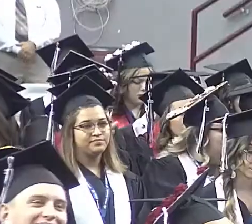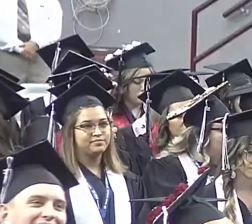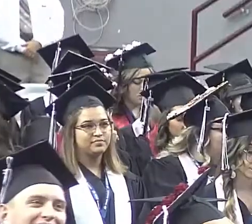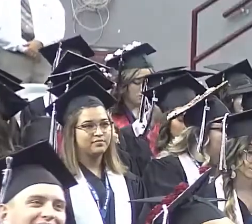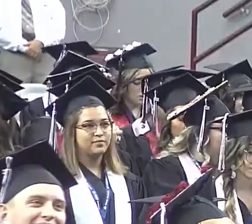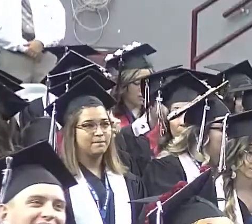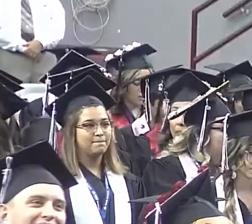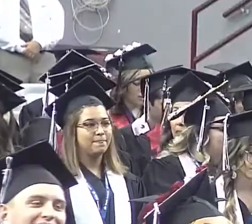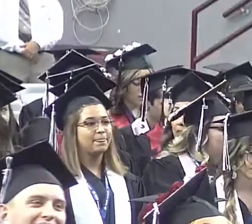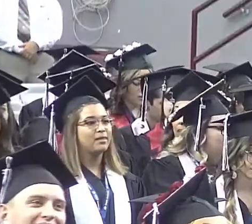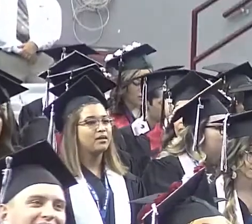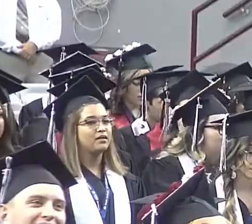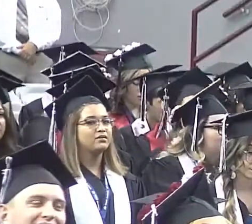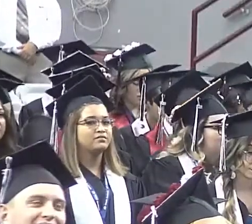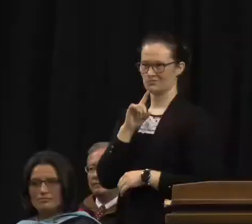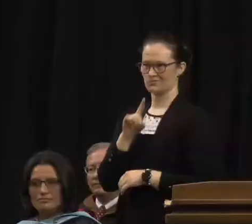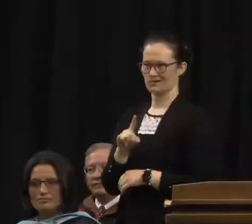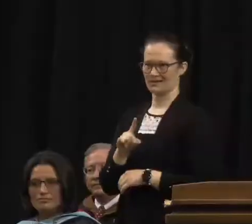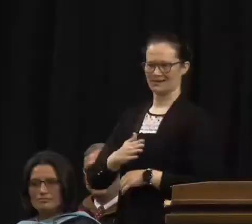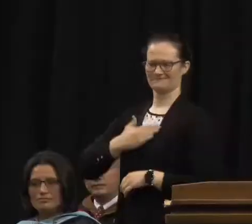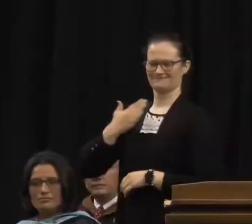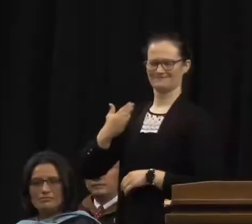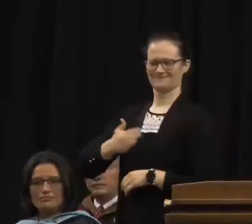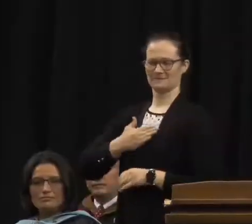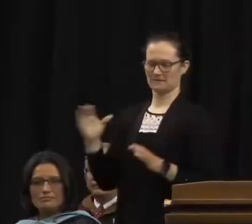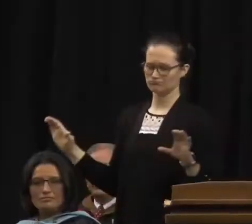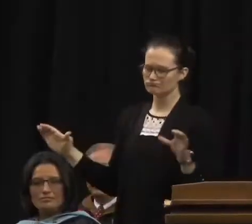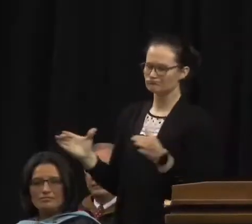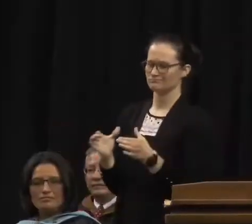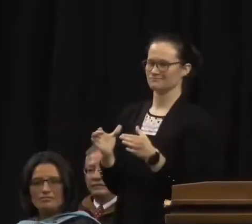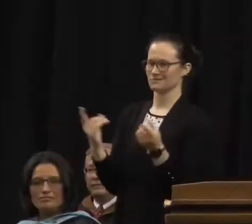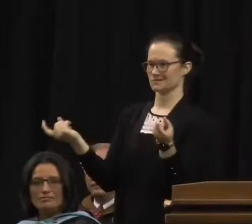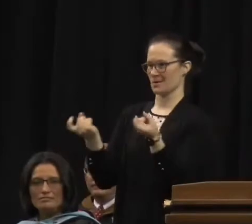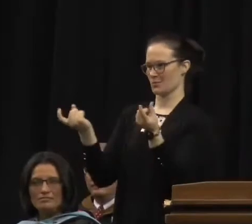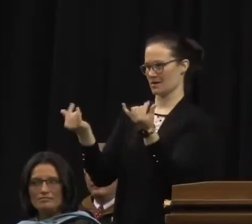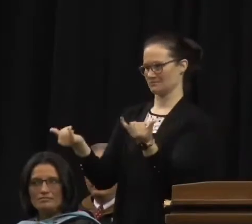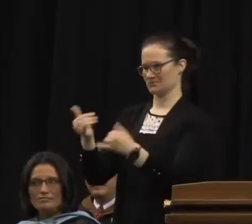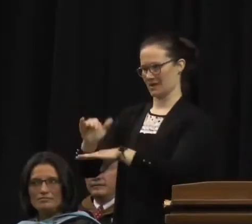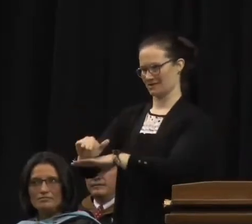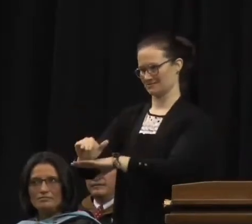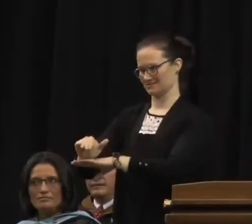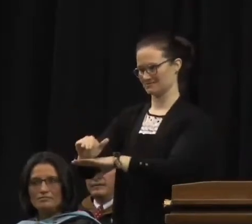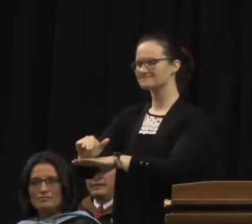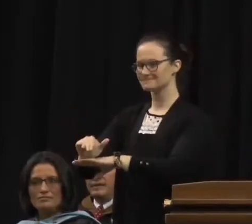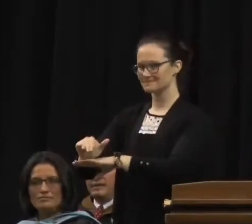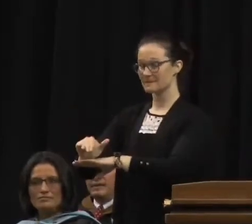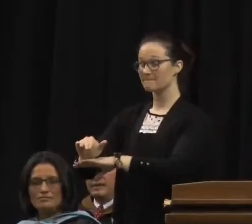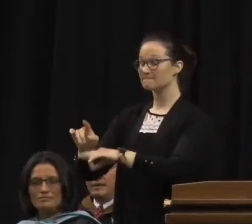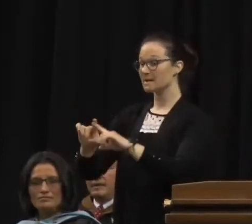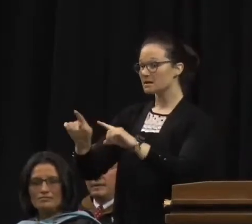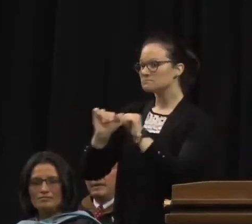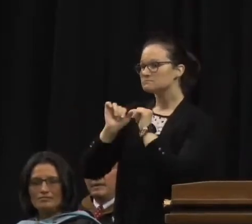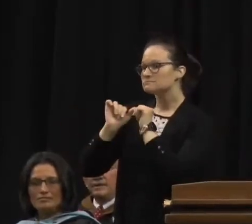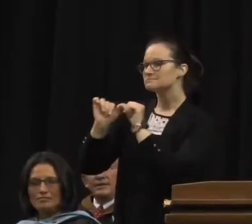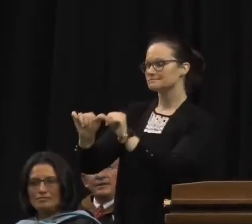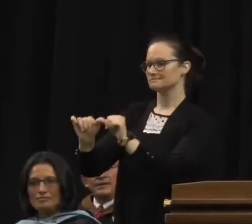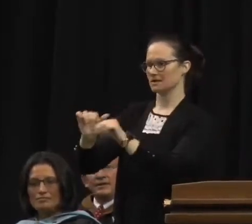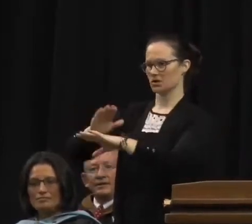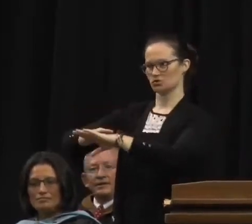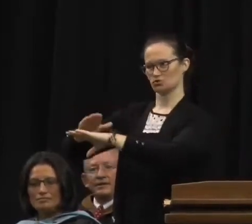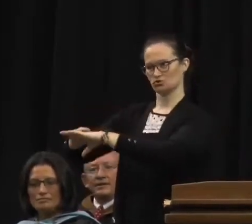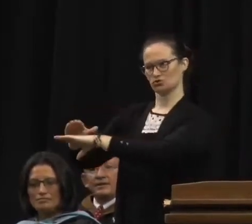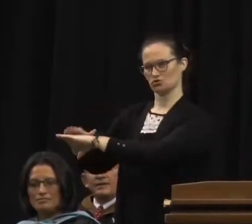We are so happy to be together to celebrate tonight. Of course, we continue to be